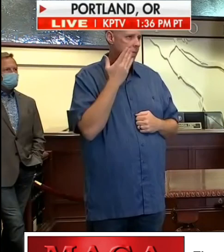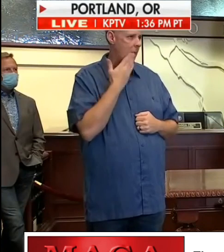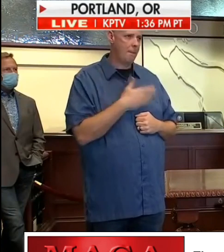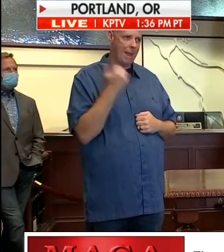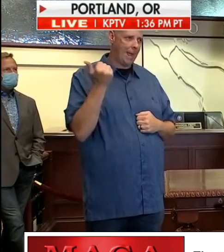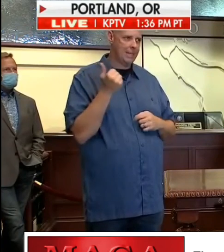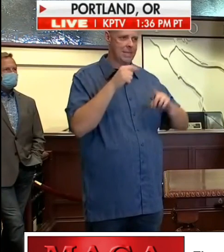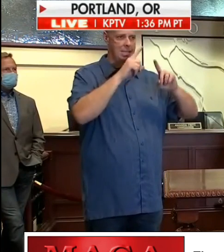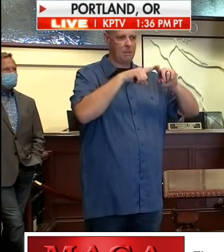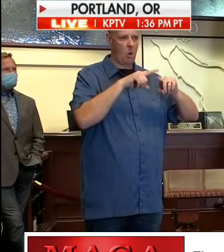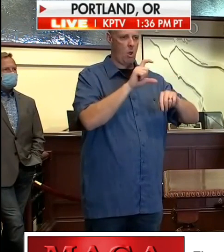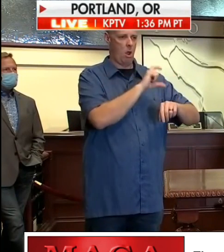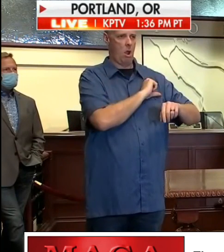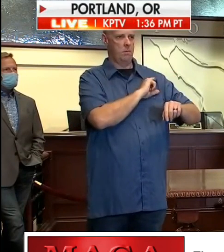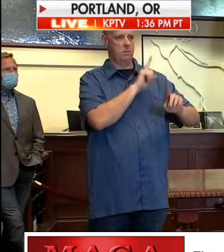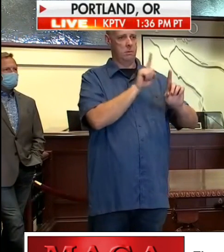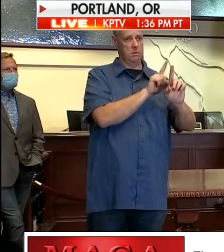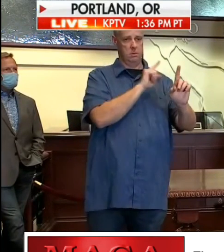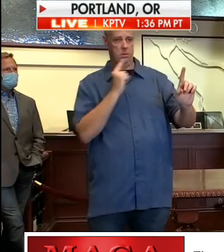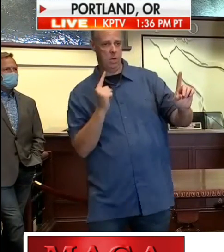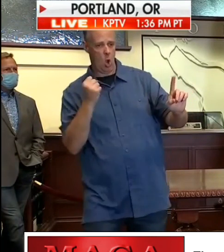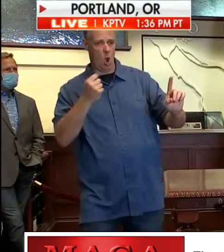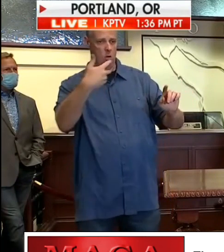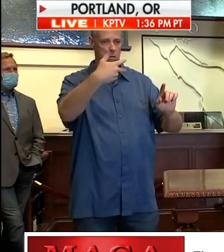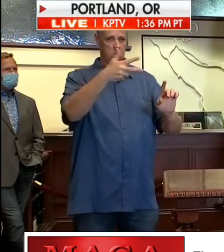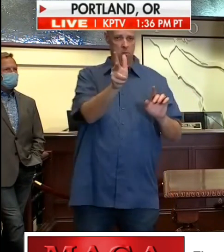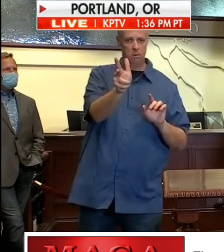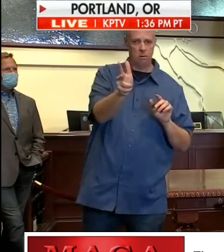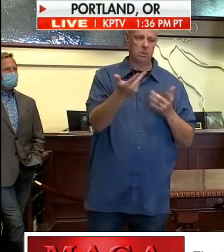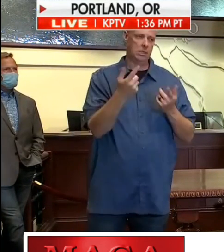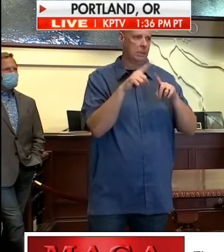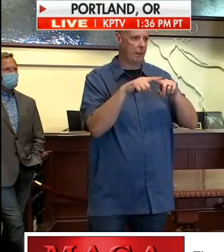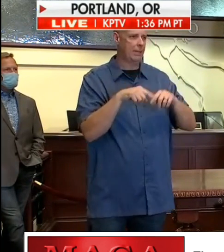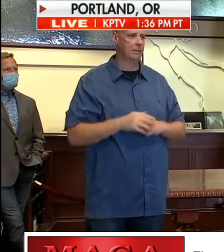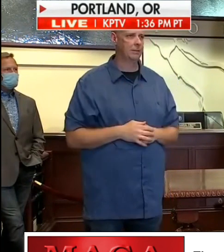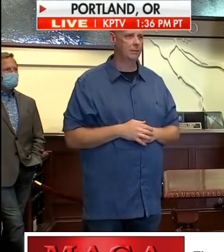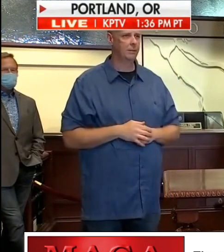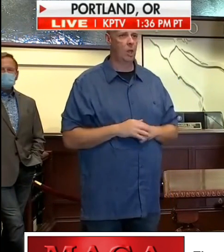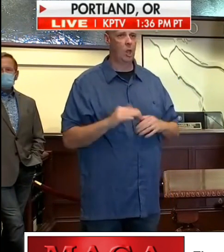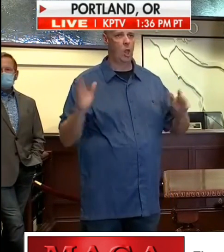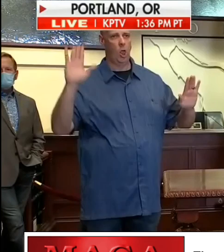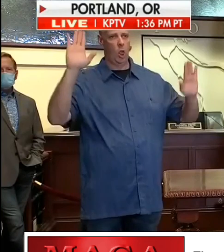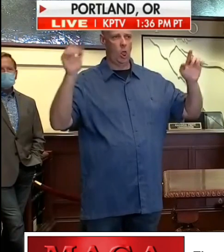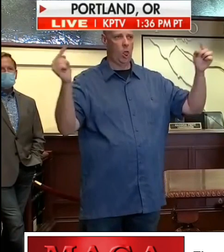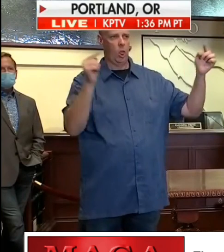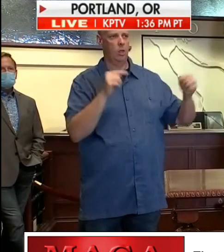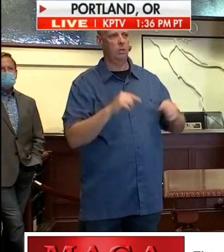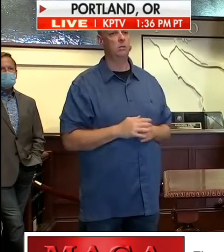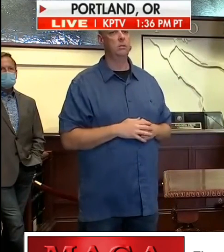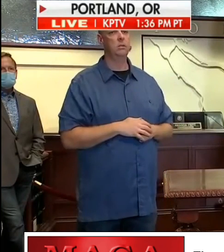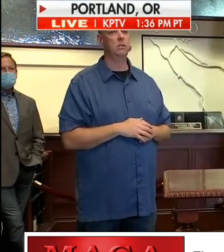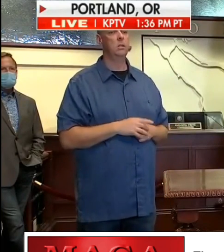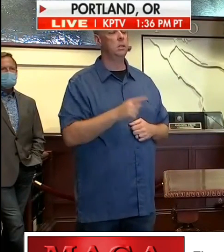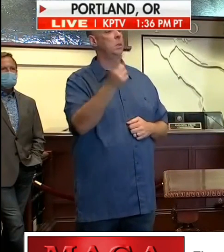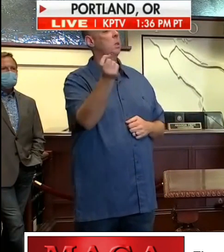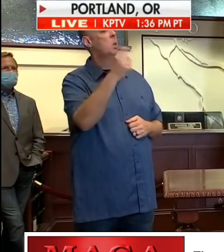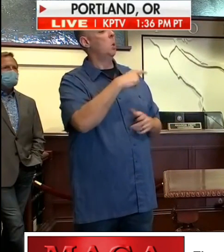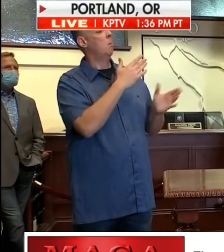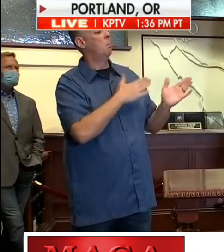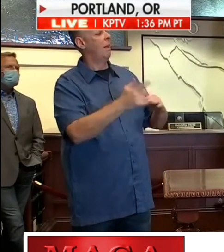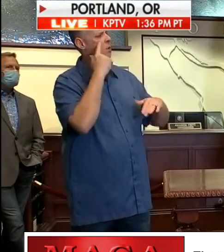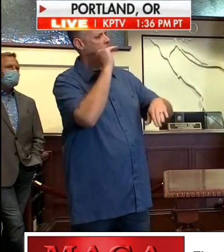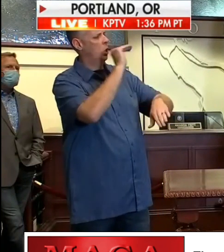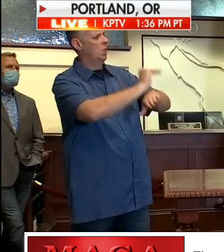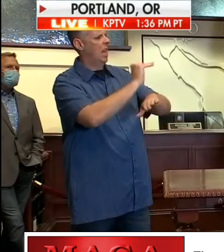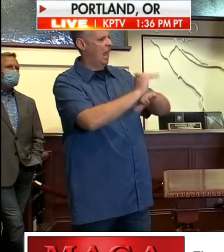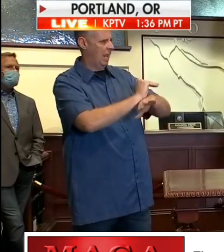on where officers are positioned, where the vehicle's positioned, and things of that nature. What is the plan for tonight? I mean, this has the potential to be